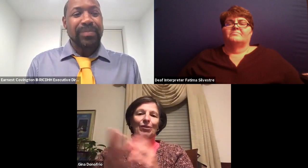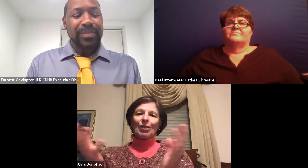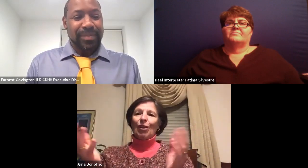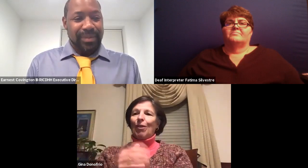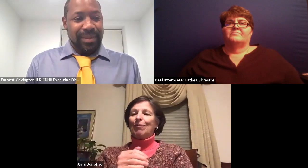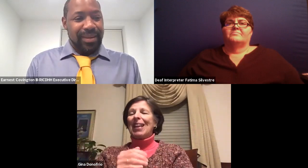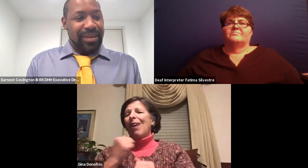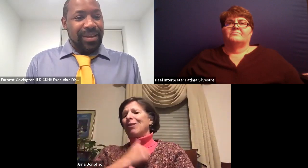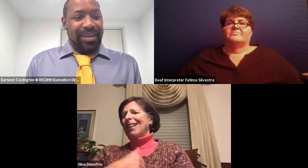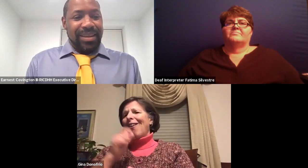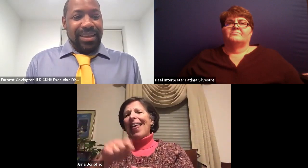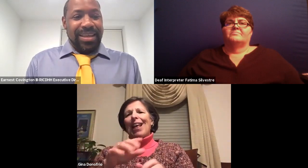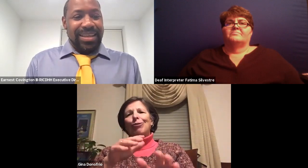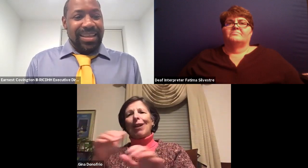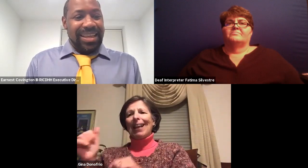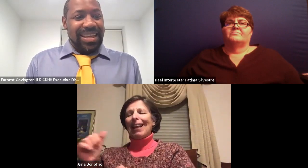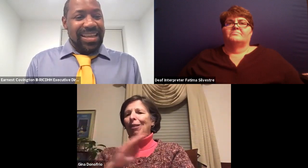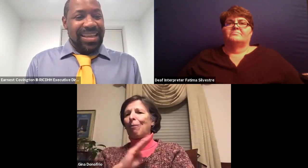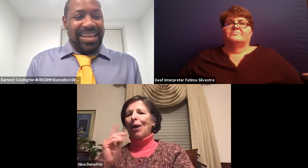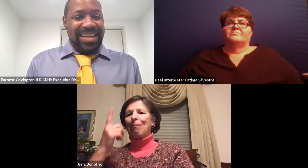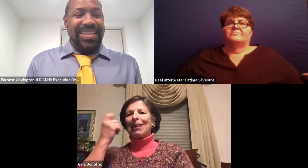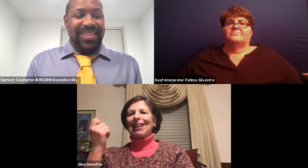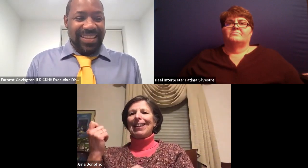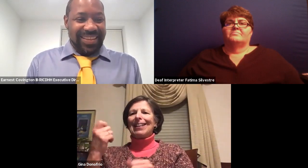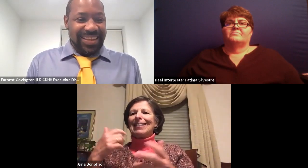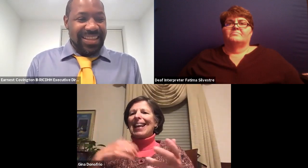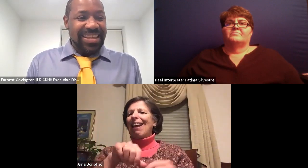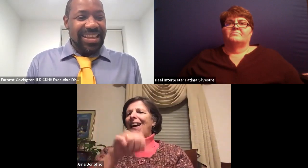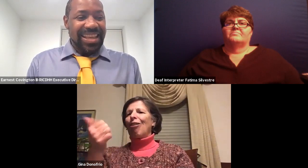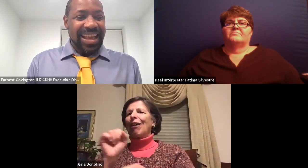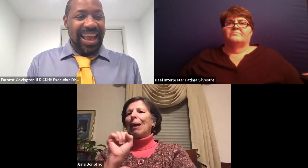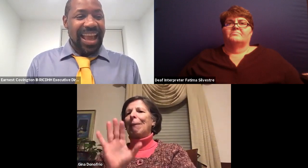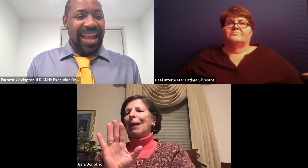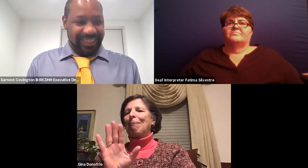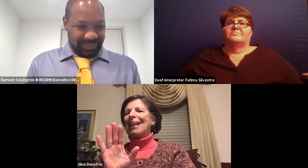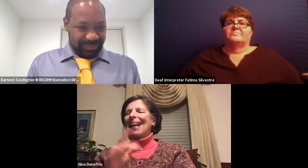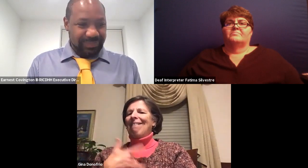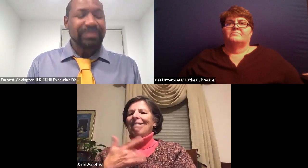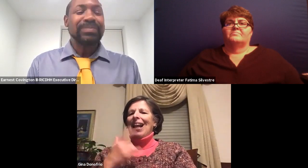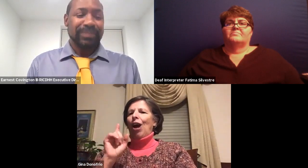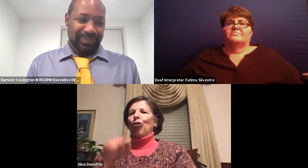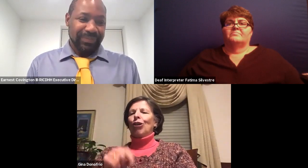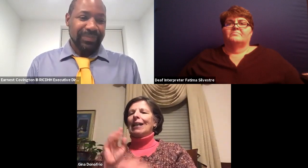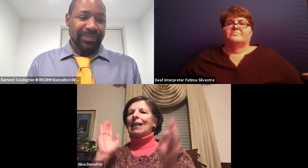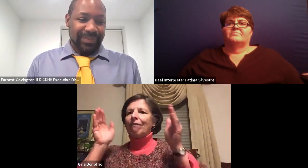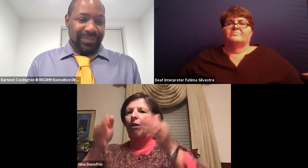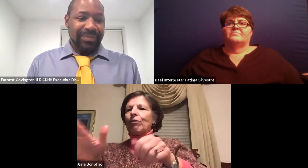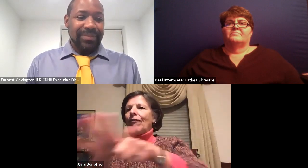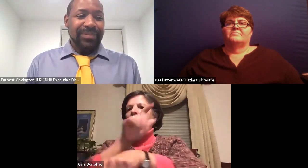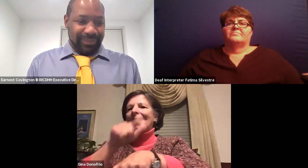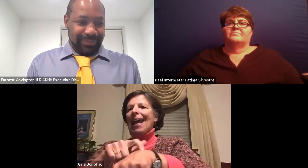You know, being a member of the board, that was a great experience at the time. And I'm sorry I have to leave the commission at this point. I have another